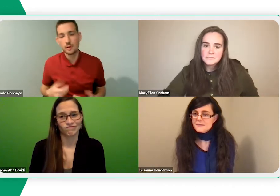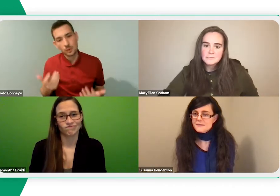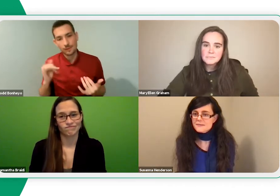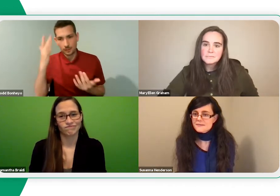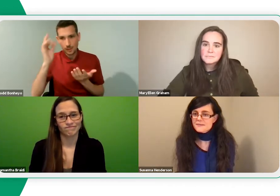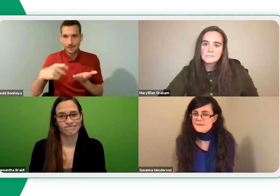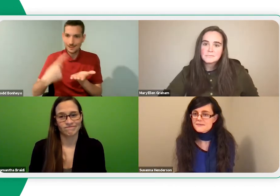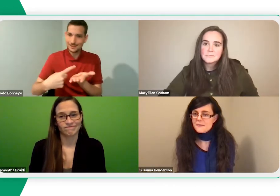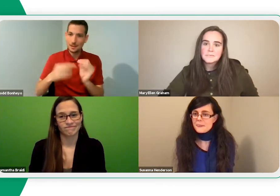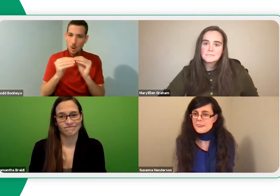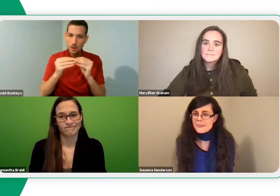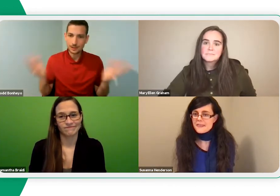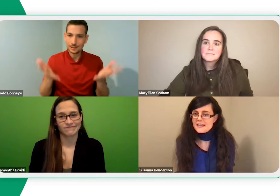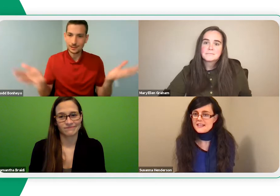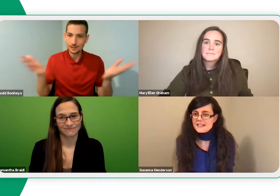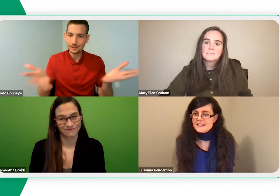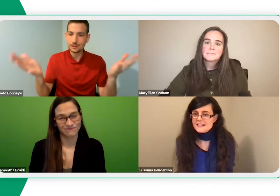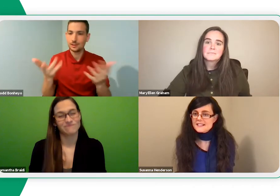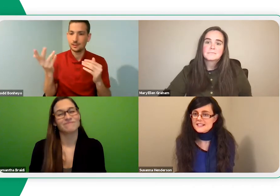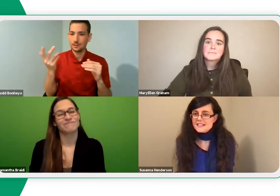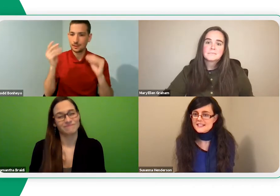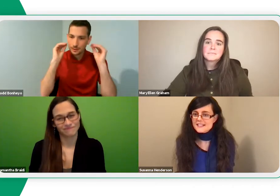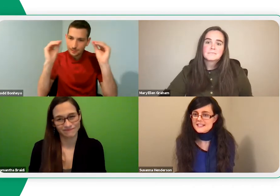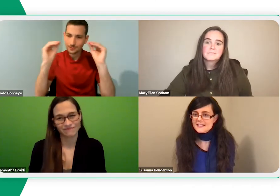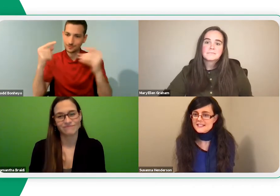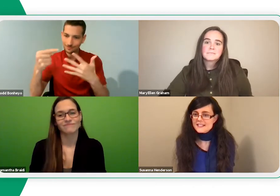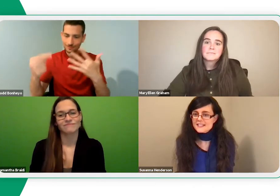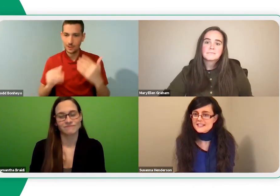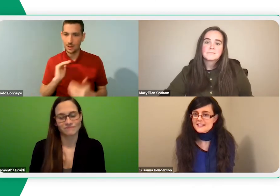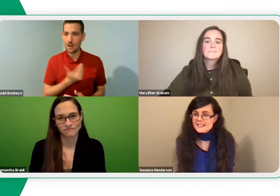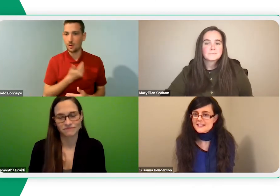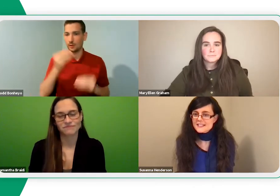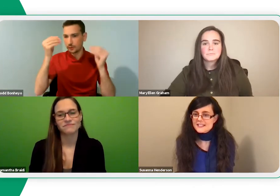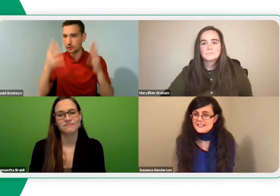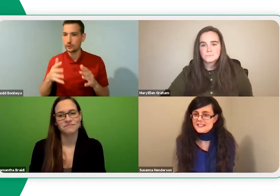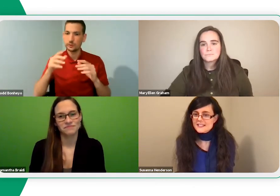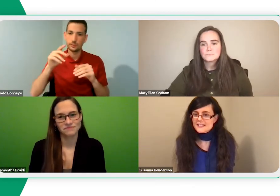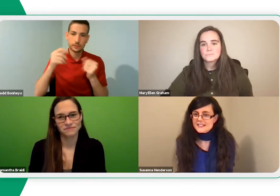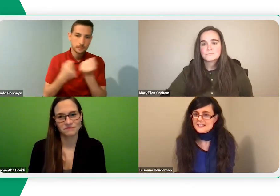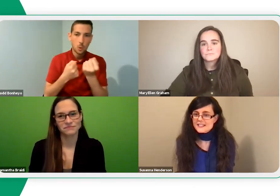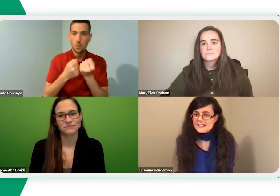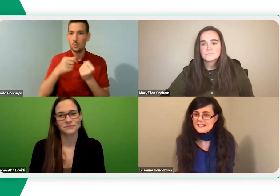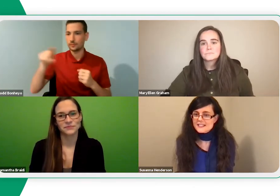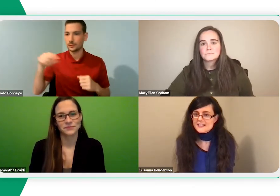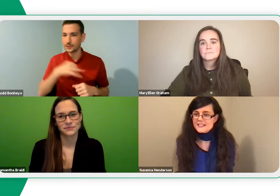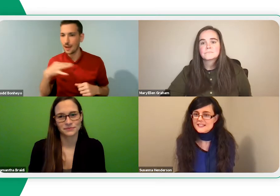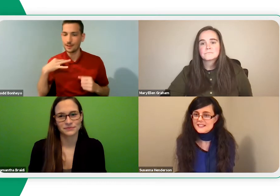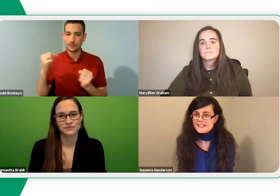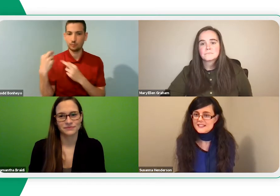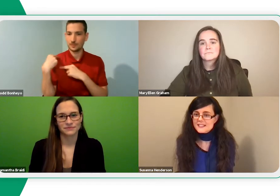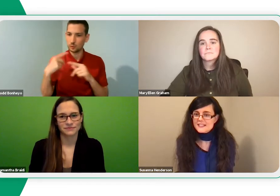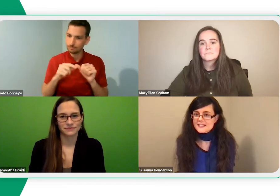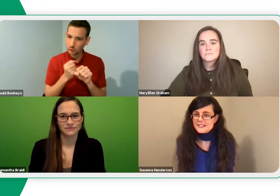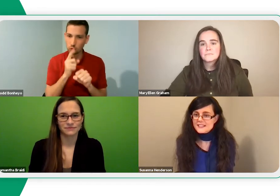more impactful to students than missing something in biology. So I think that that's why this is really important for us to teach, and for our teachers